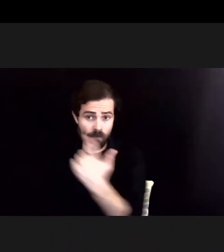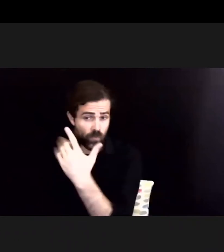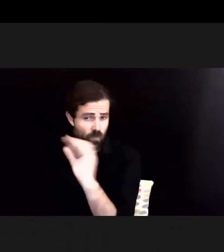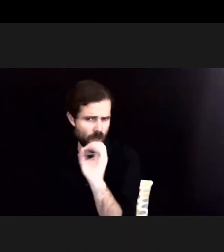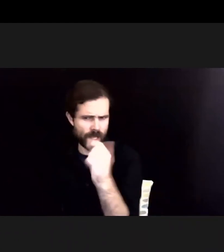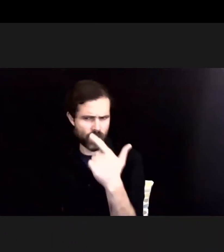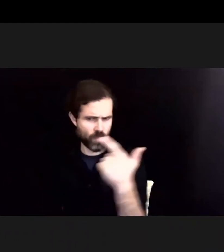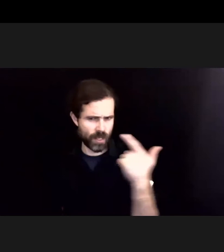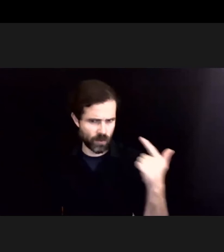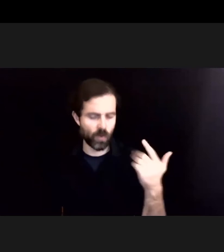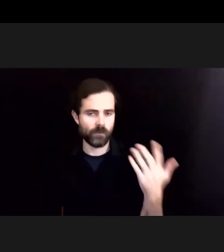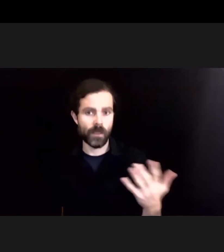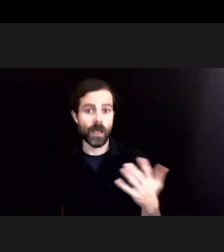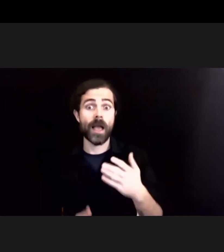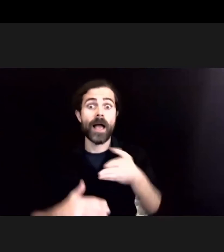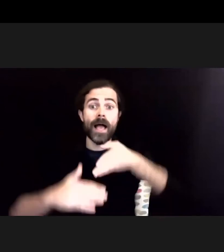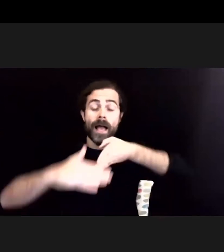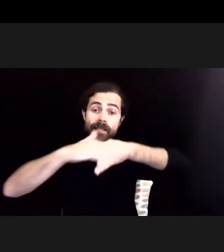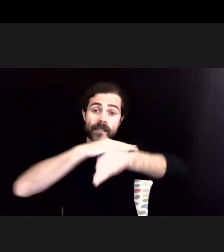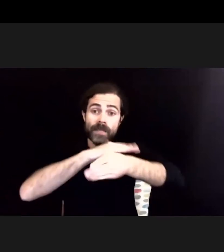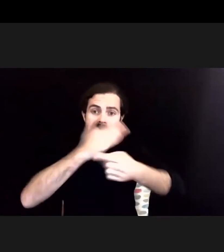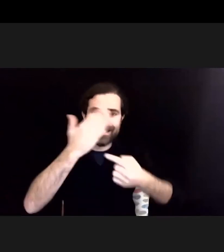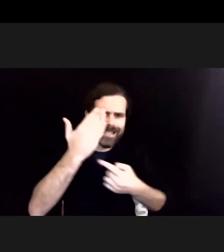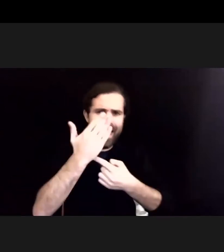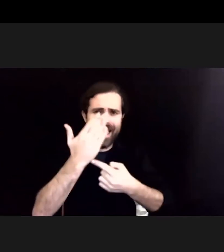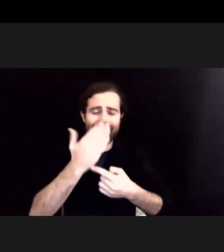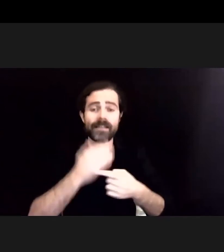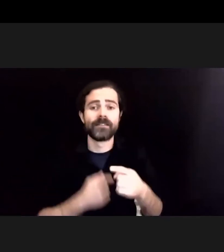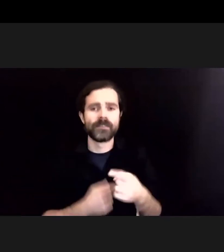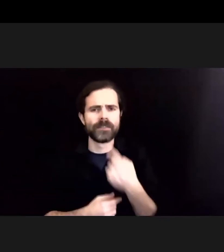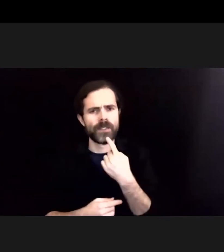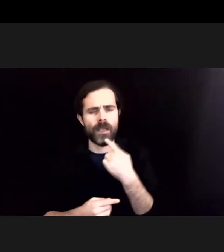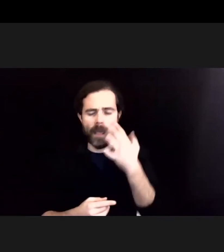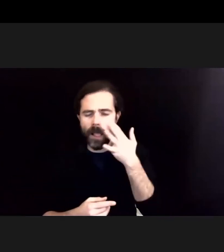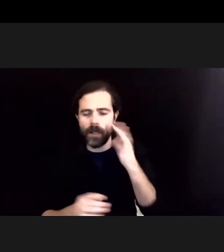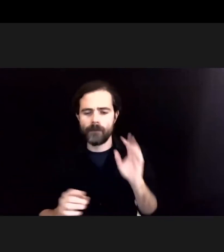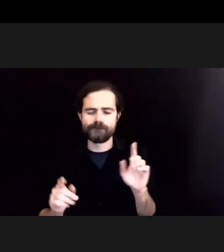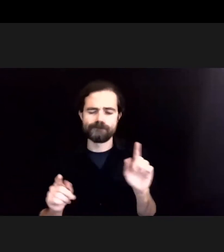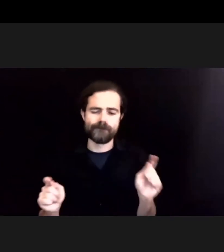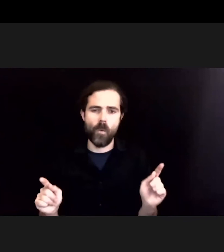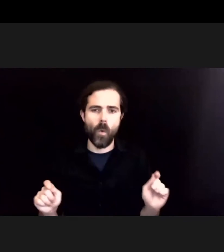events and activities. My colleague